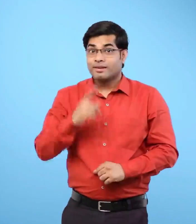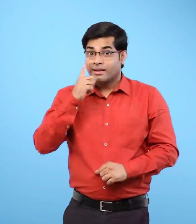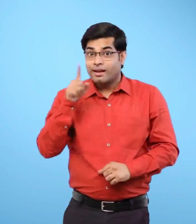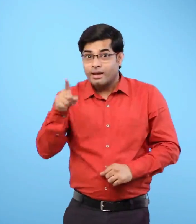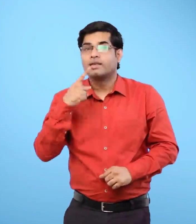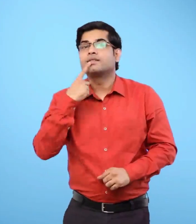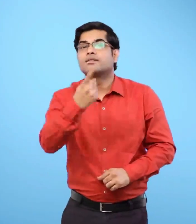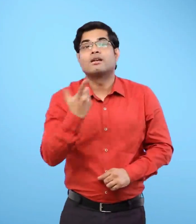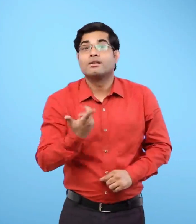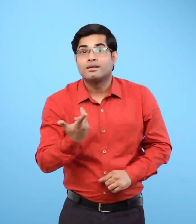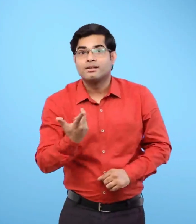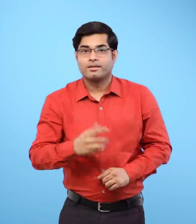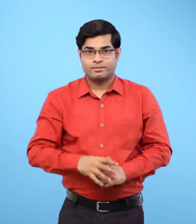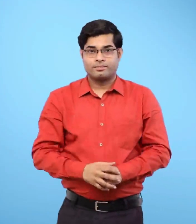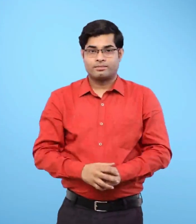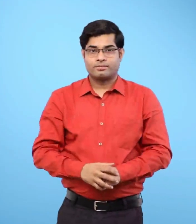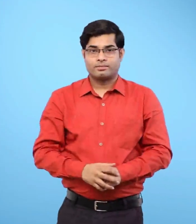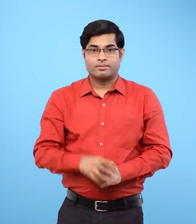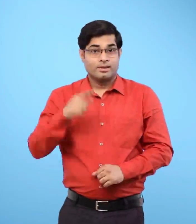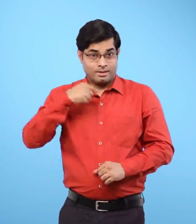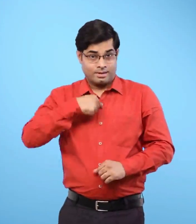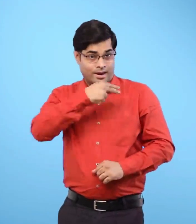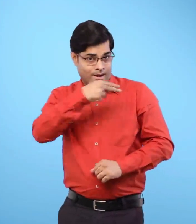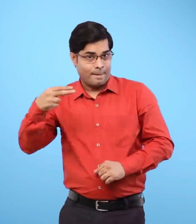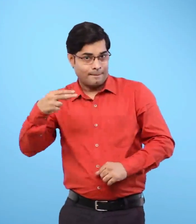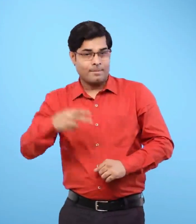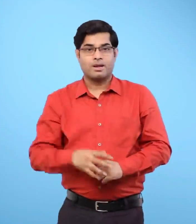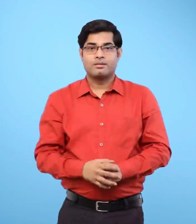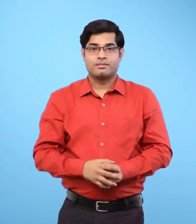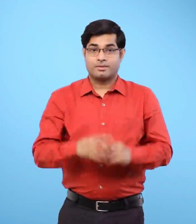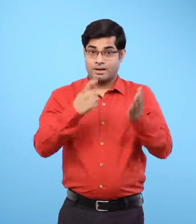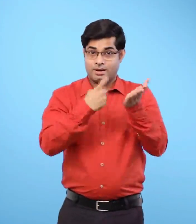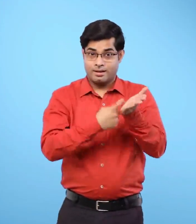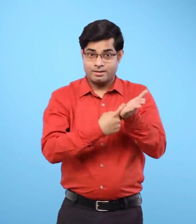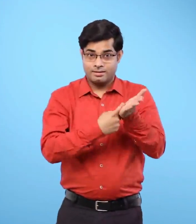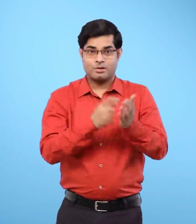A girl is saying, I am Rubaiya.